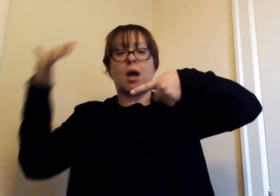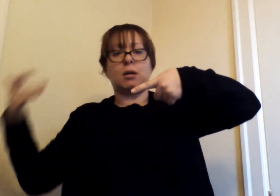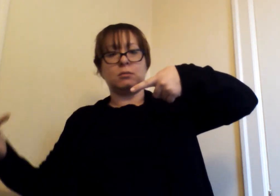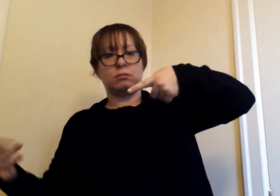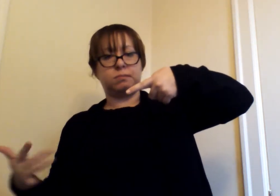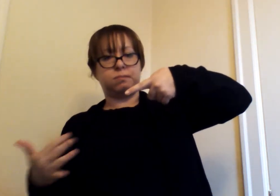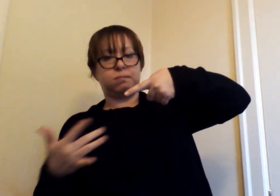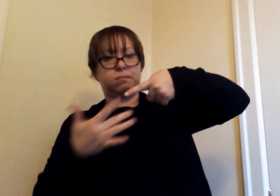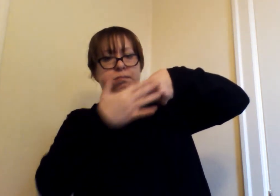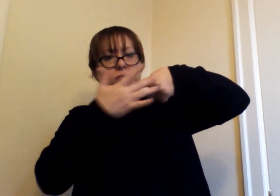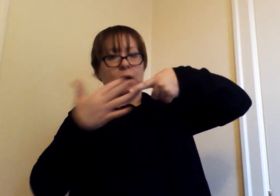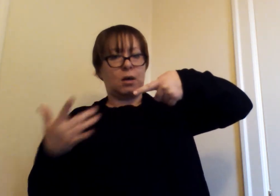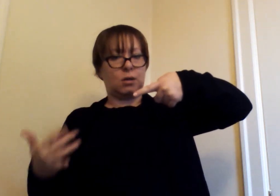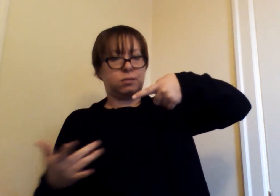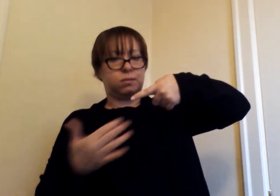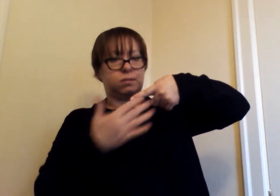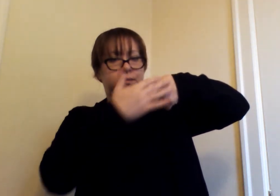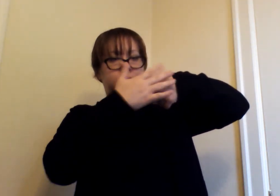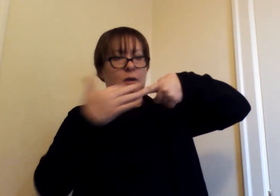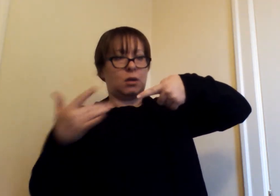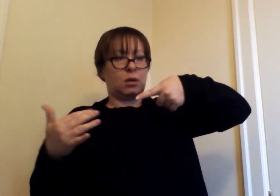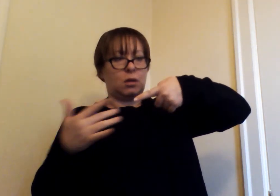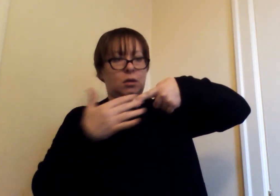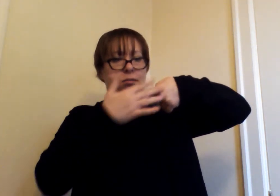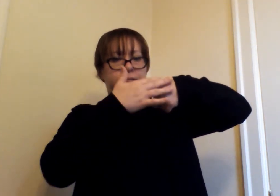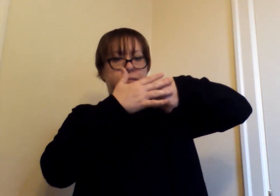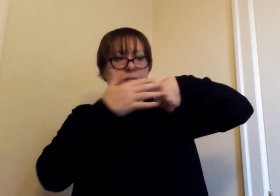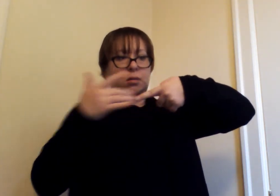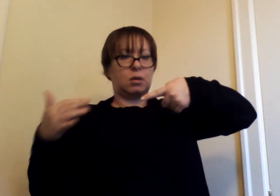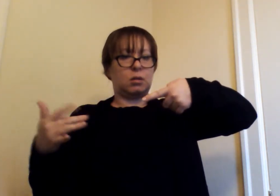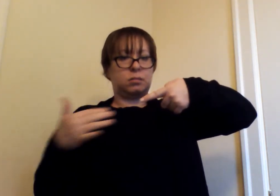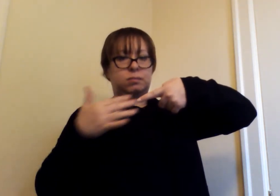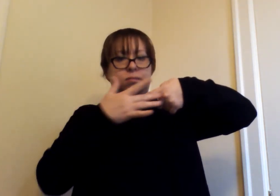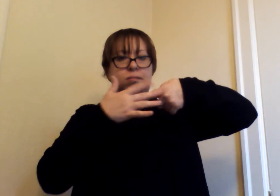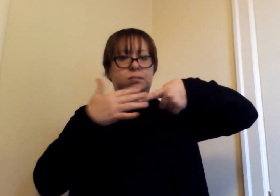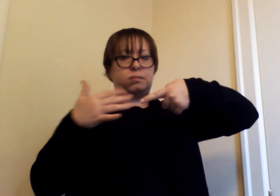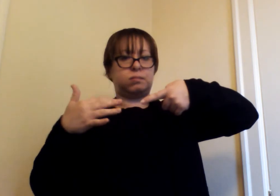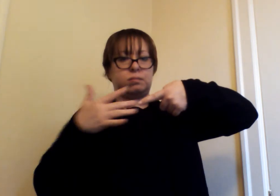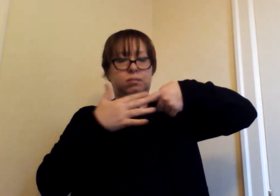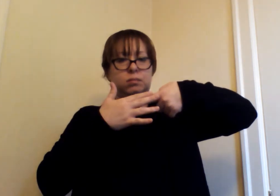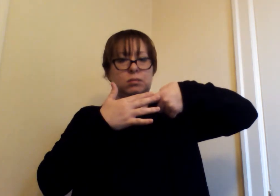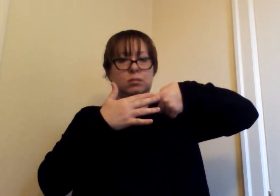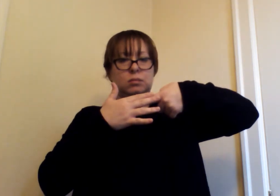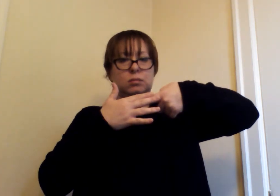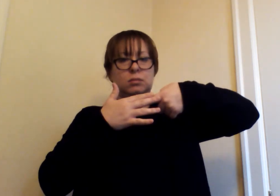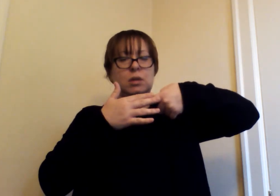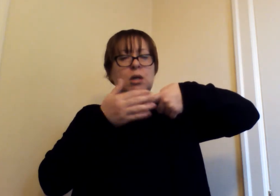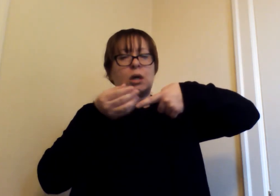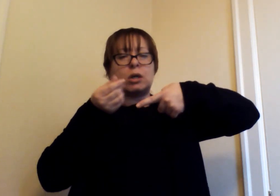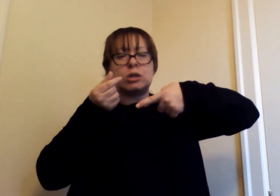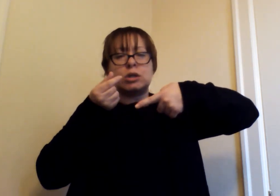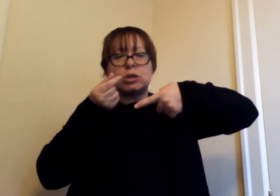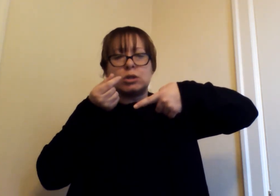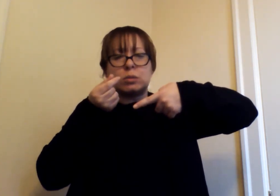out of the vein up into the needle. Maintain a constant, slight forward pressure on the end of the tube to prevent release